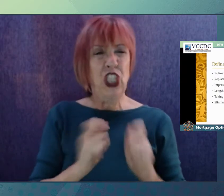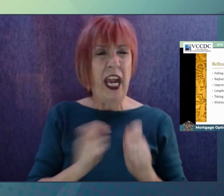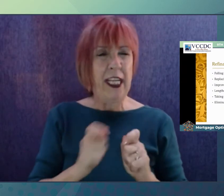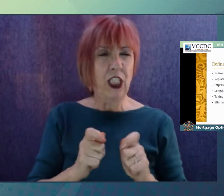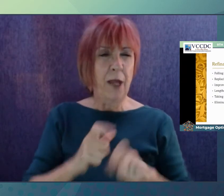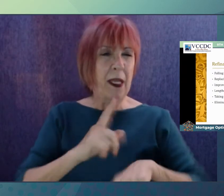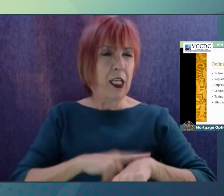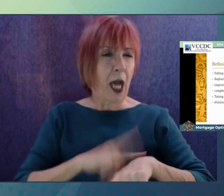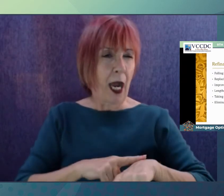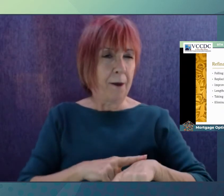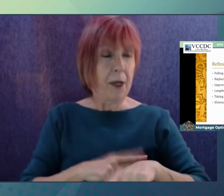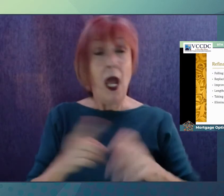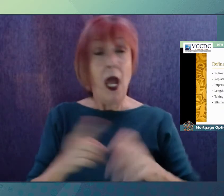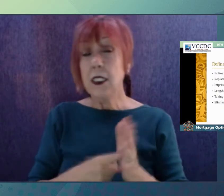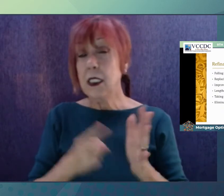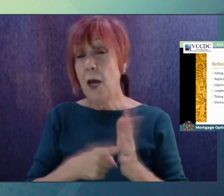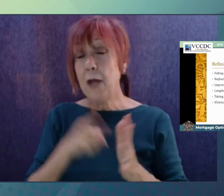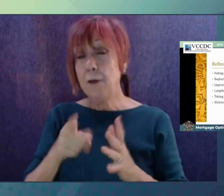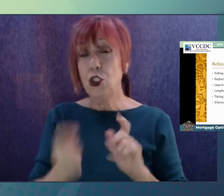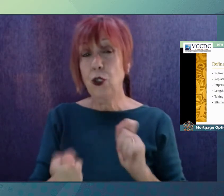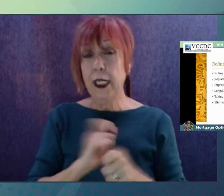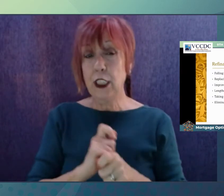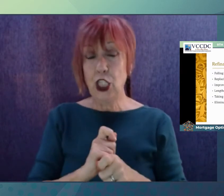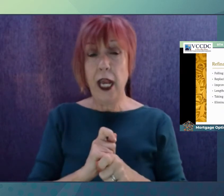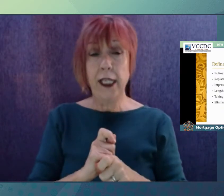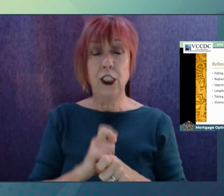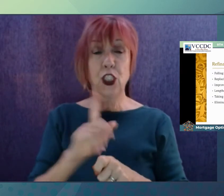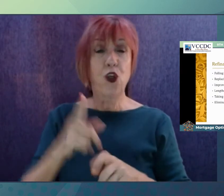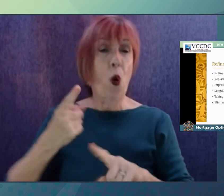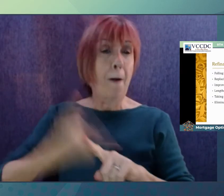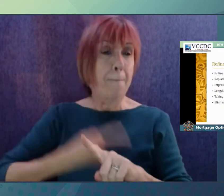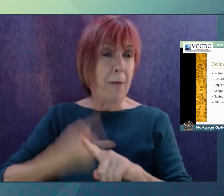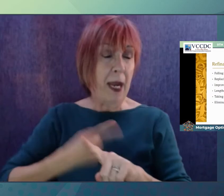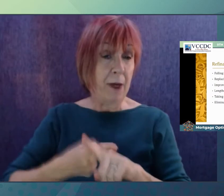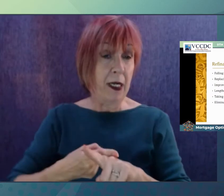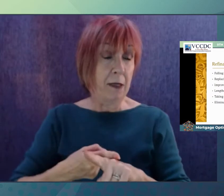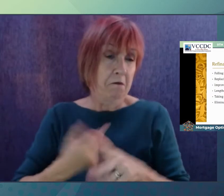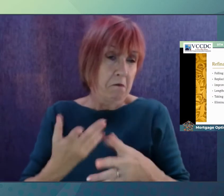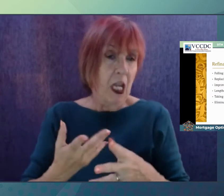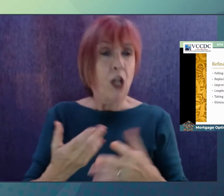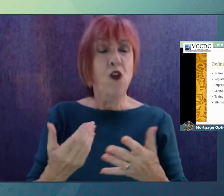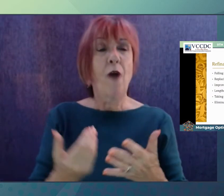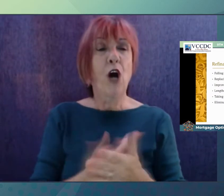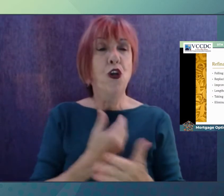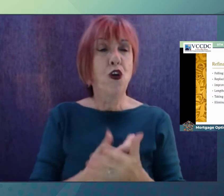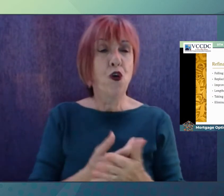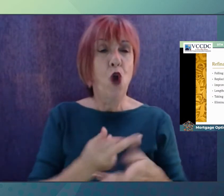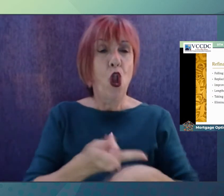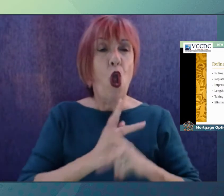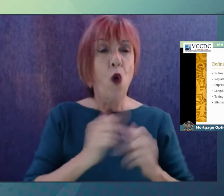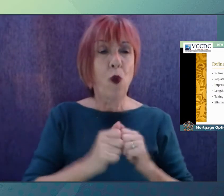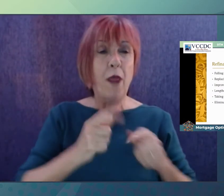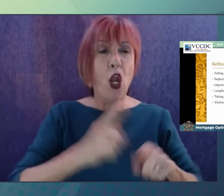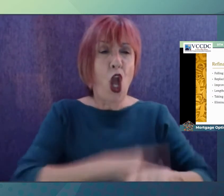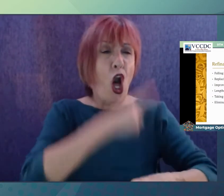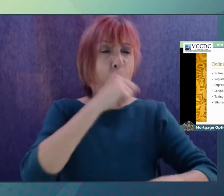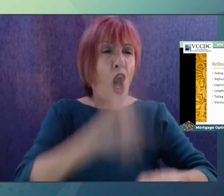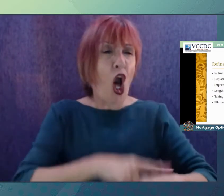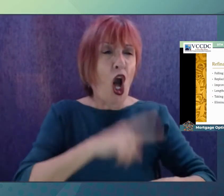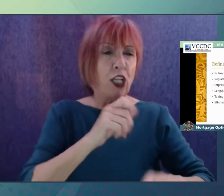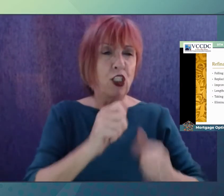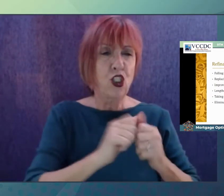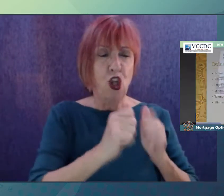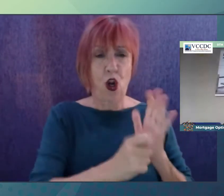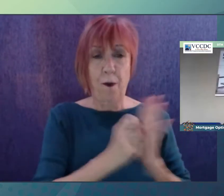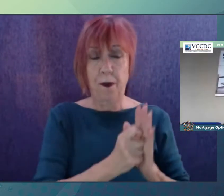are able to lower their monthly payment by refinancing. They simply take out a new loan with a longer term. For example, you took out a 30-year mortgage